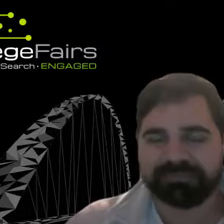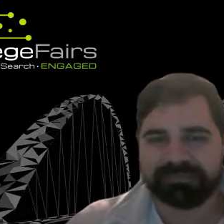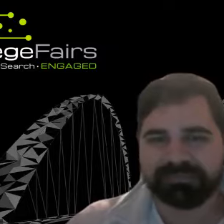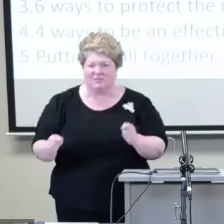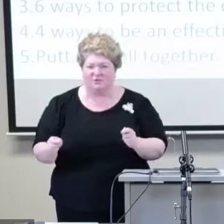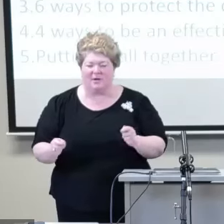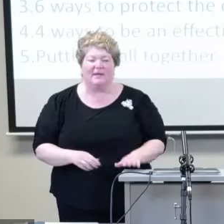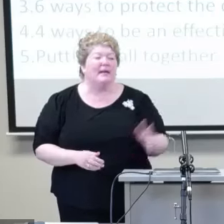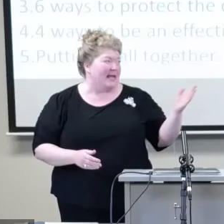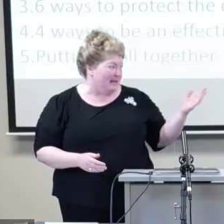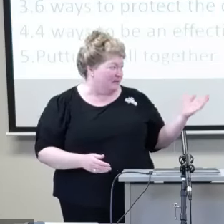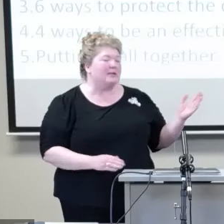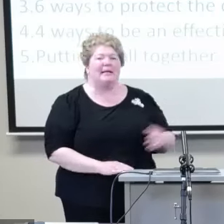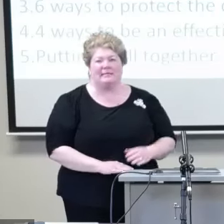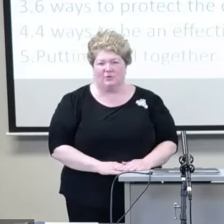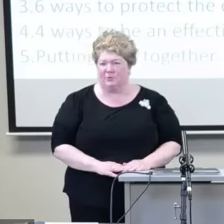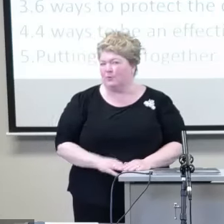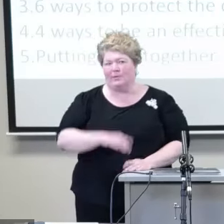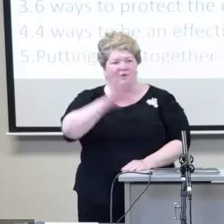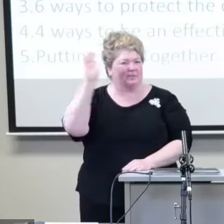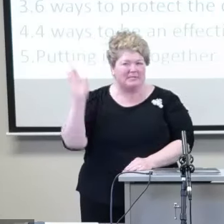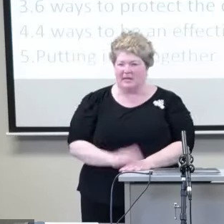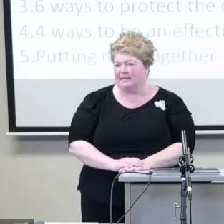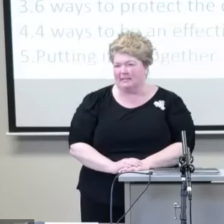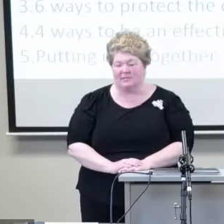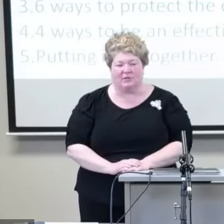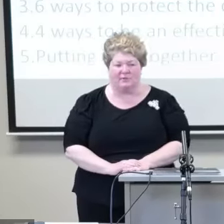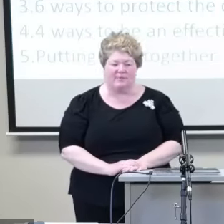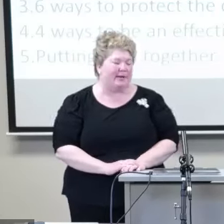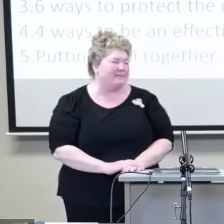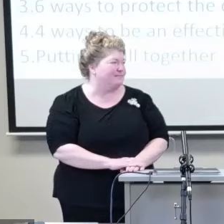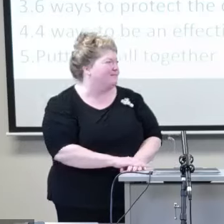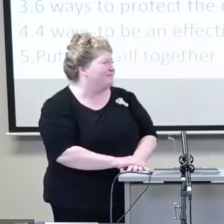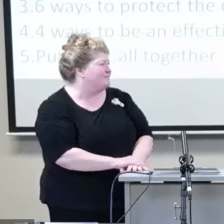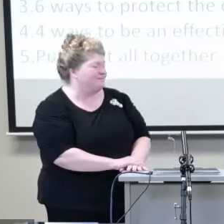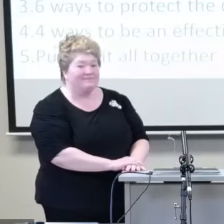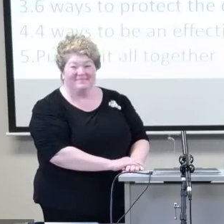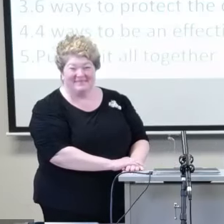able to predict because it's the drum and the classical music we know from studies it does good for the brain